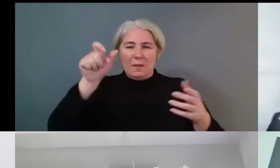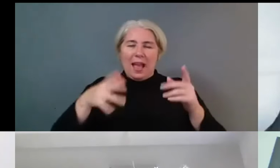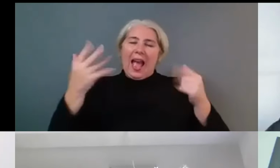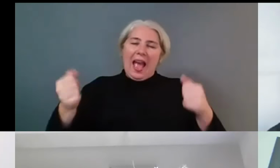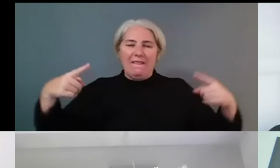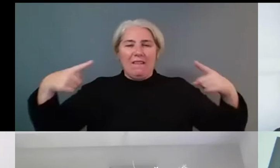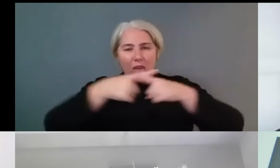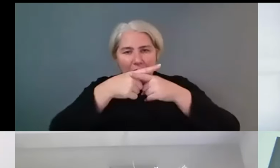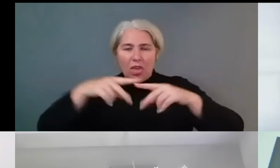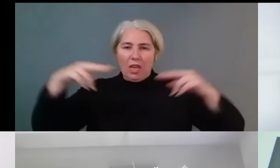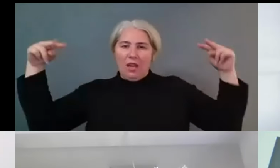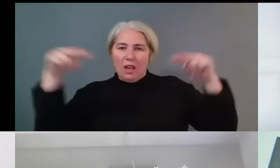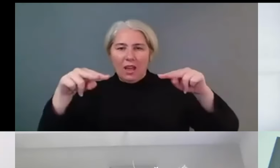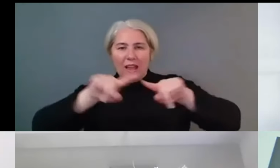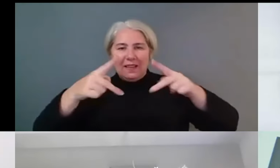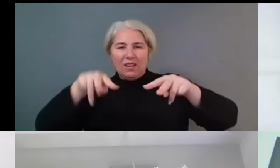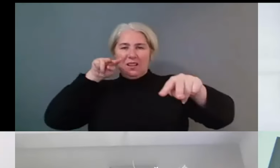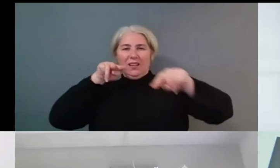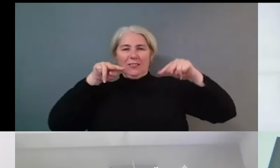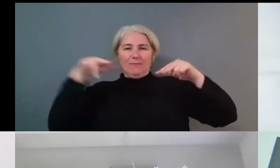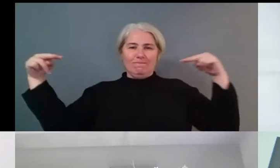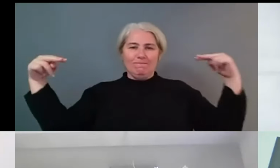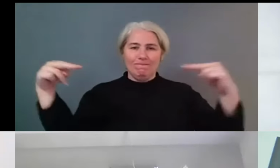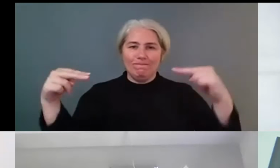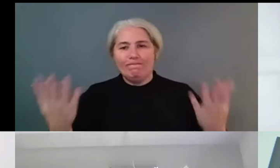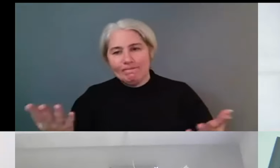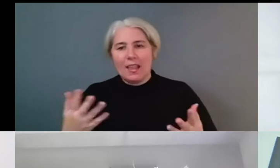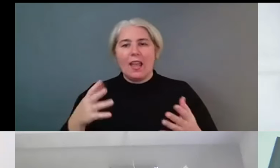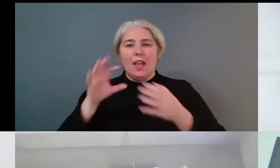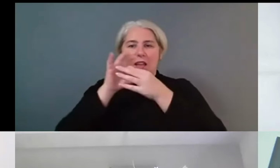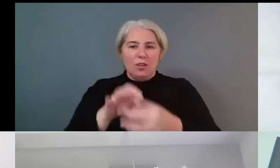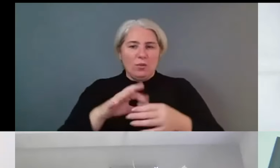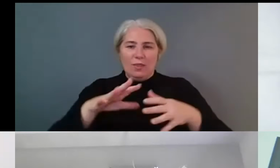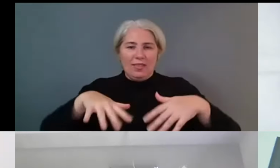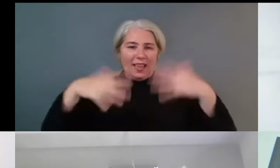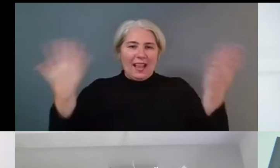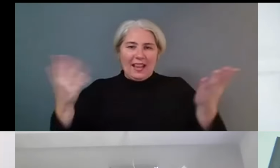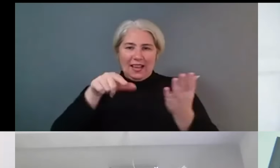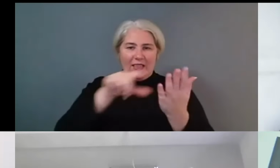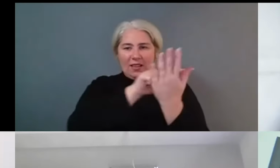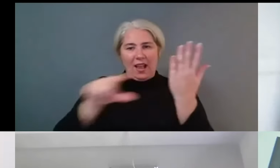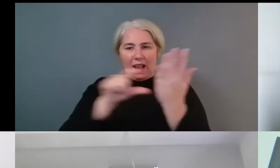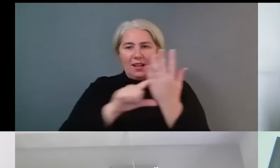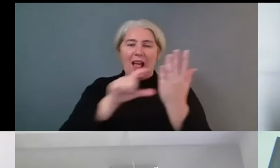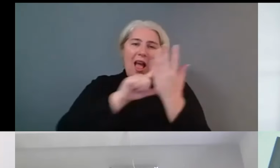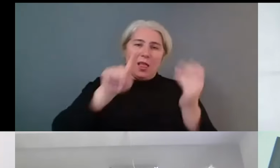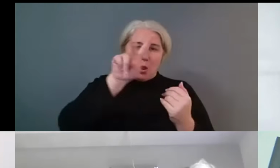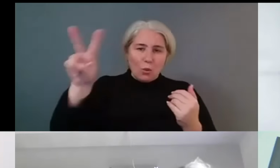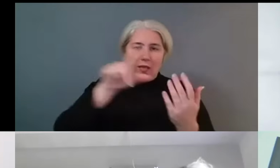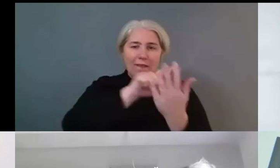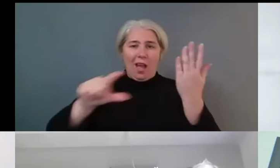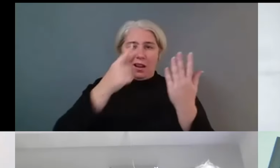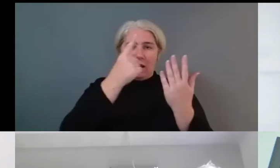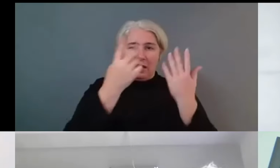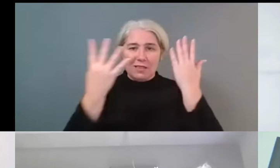interpretations. And when it comes to these articles, I mean Article 12, Article 19, and